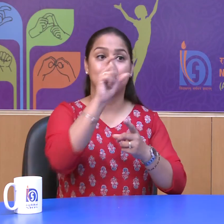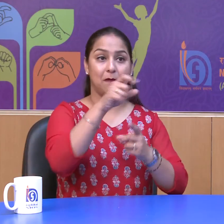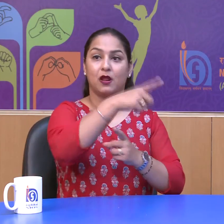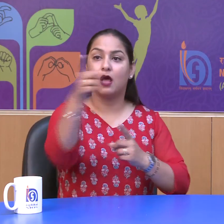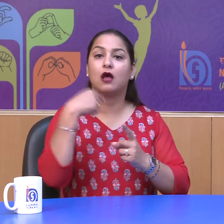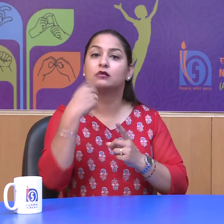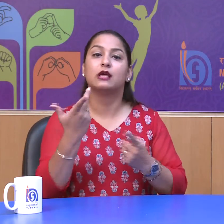well.